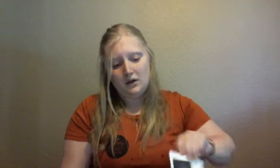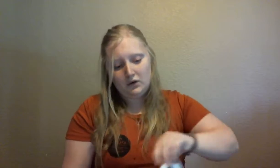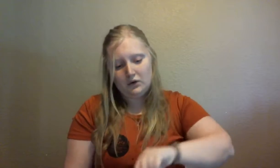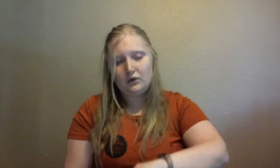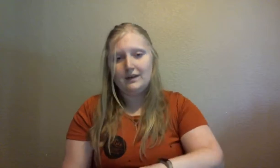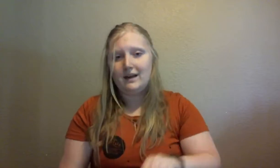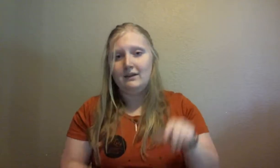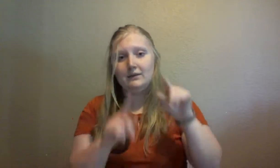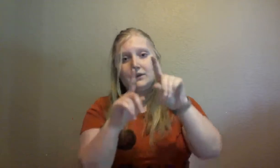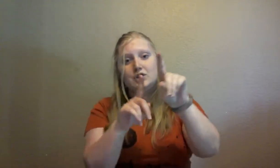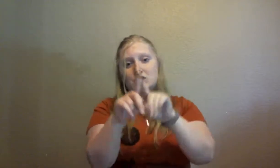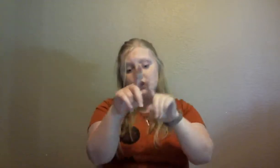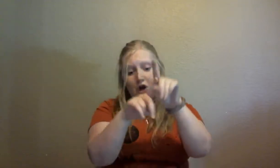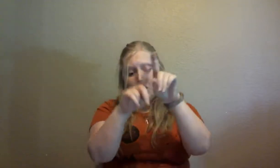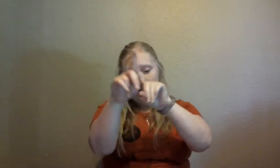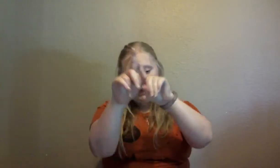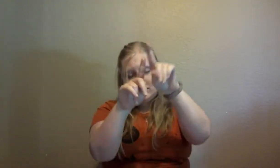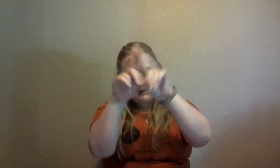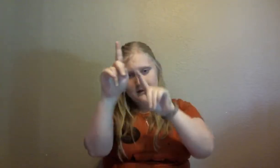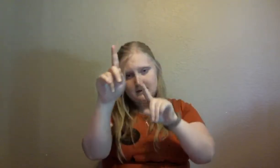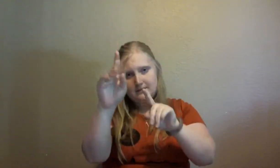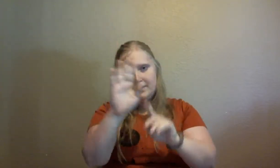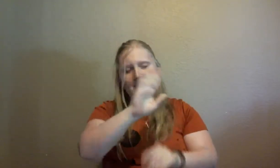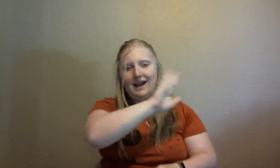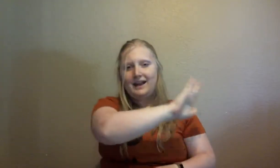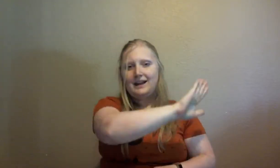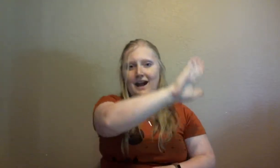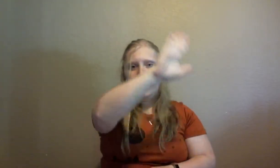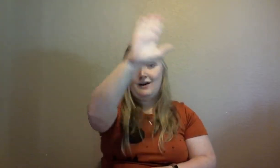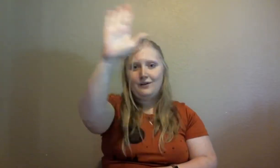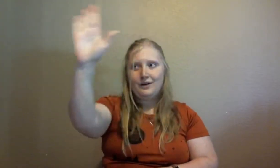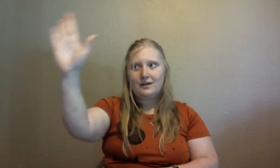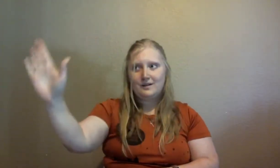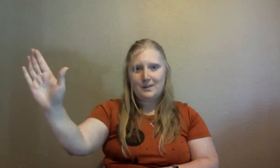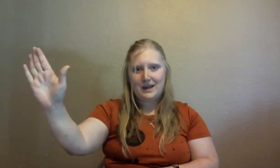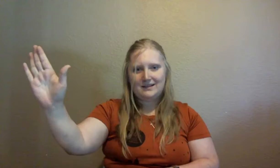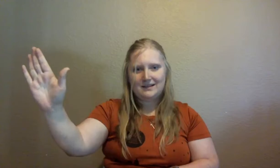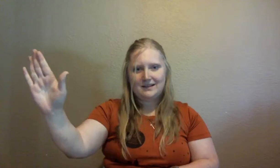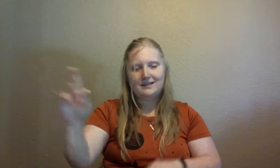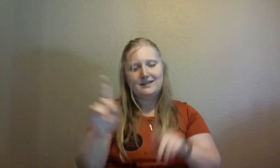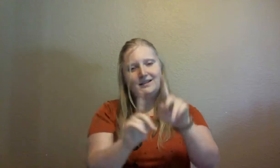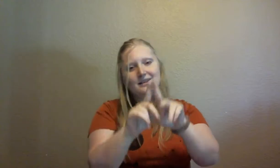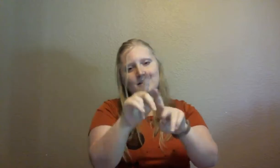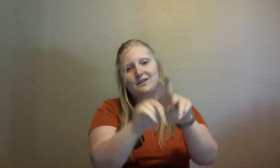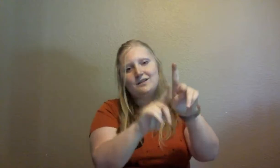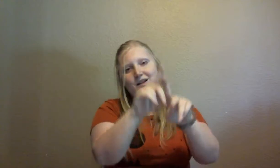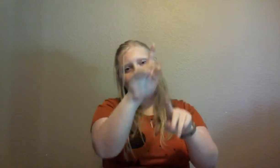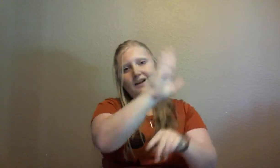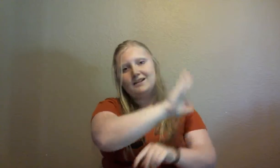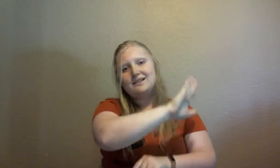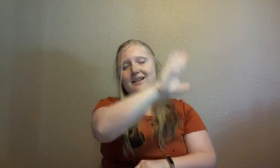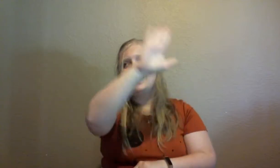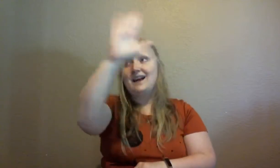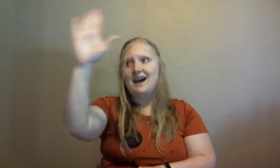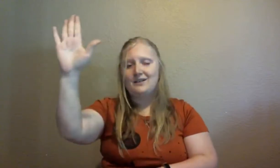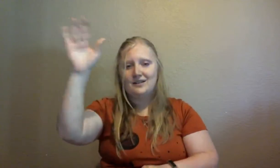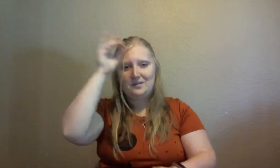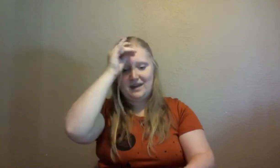you do the sign for stars and outer space. Stars and outer